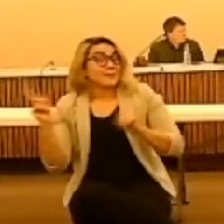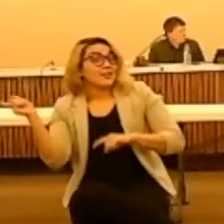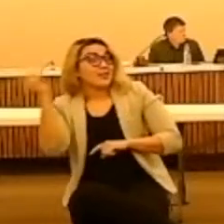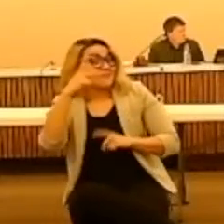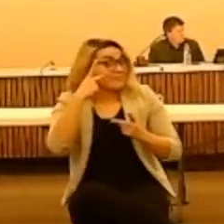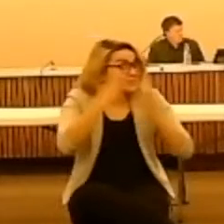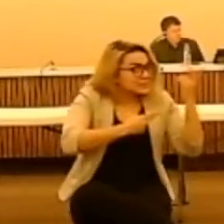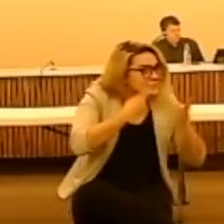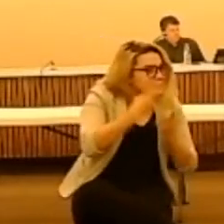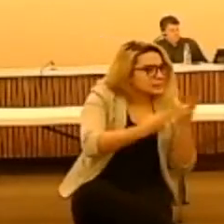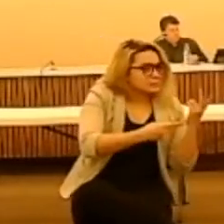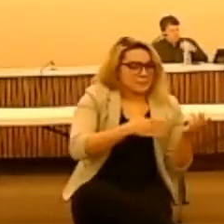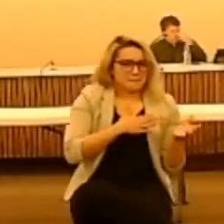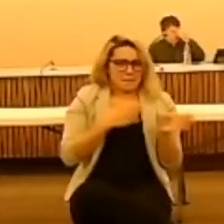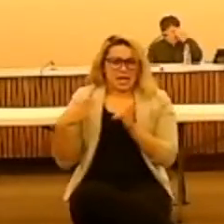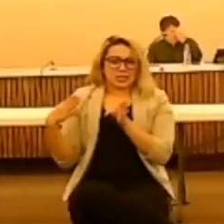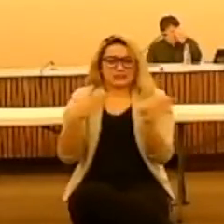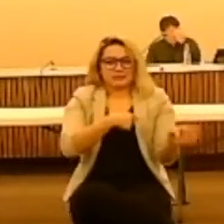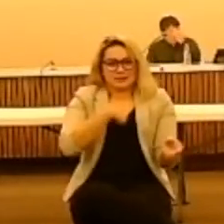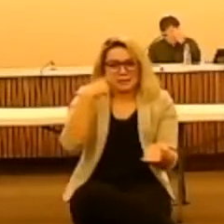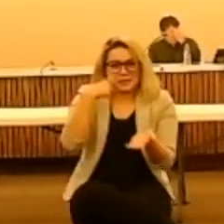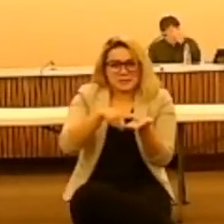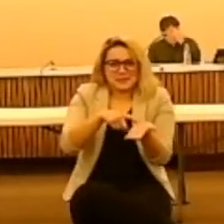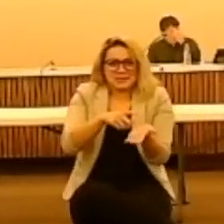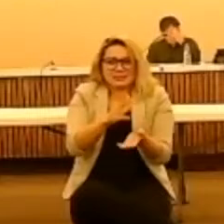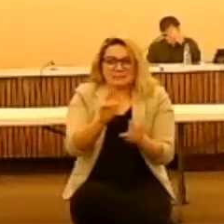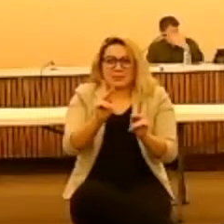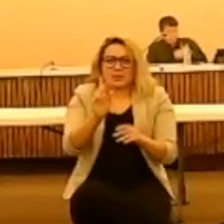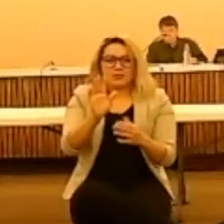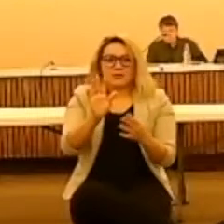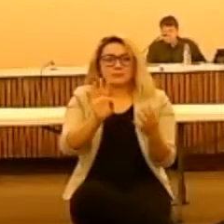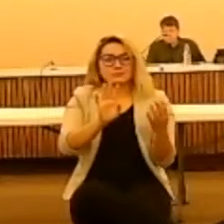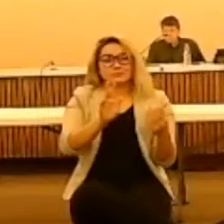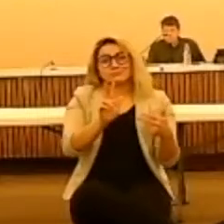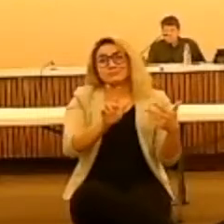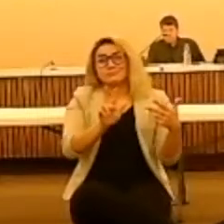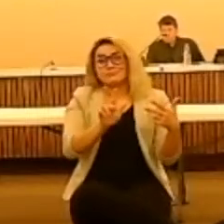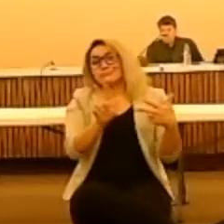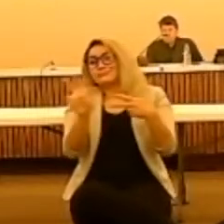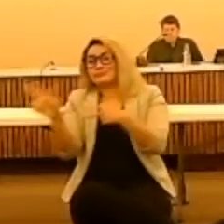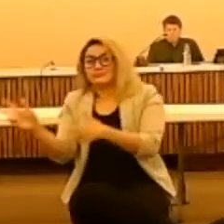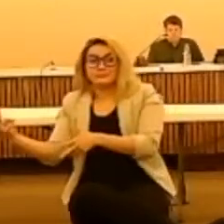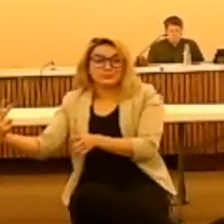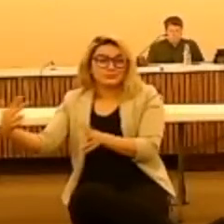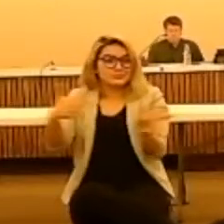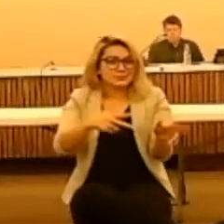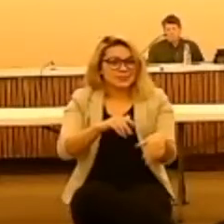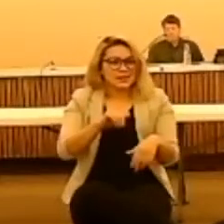go out, and a lot less, and there's not 10 houses on that street. So